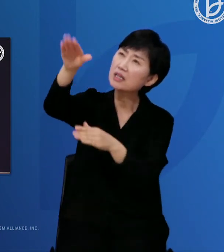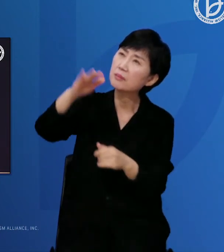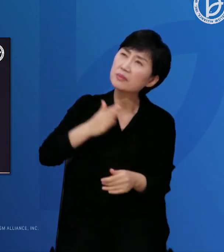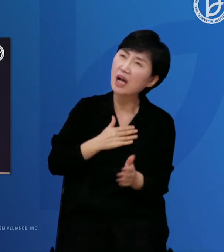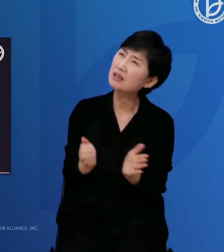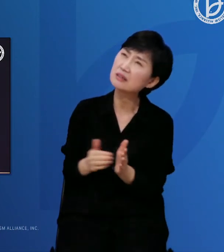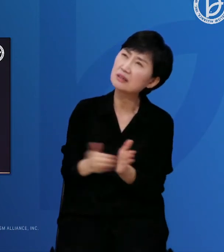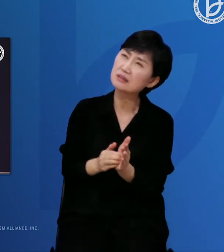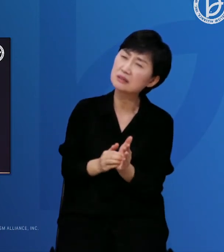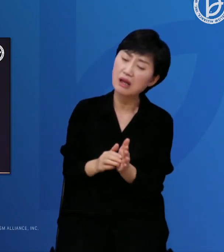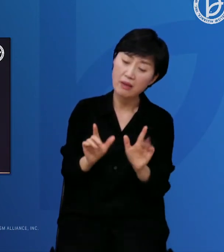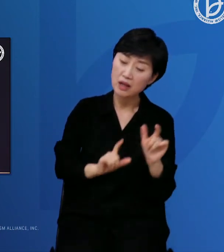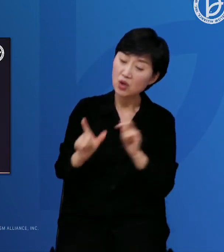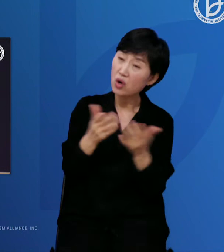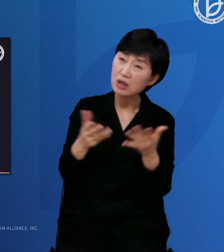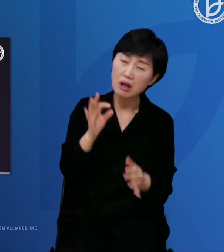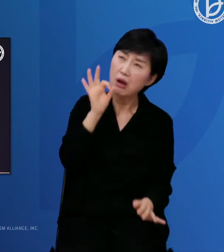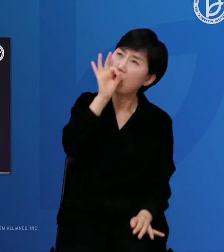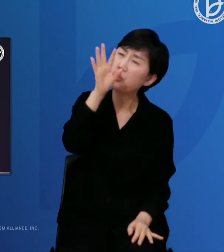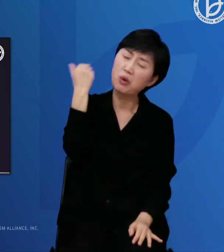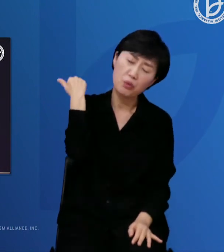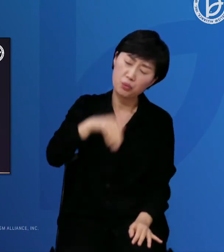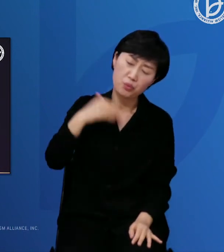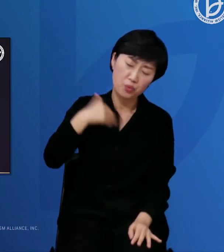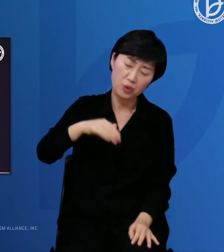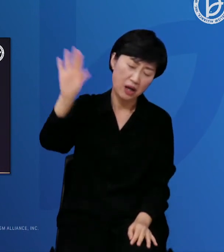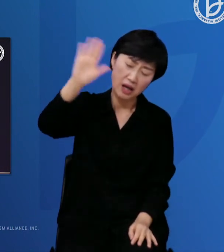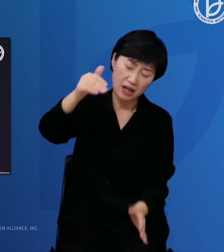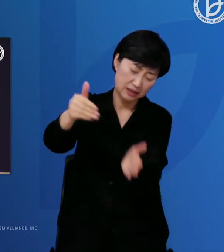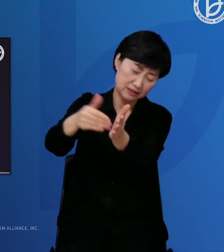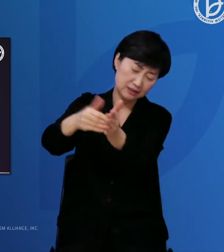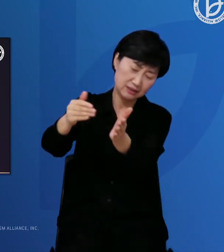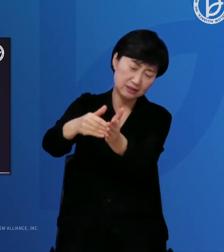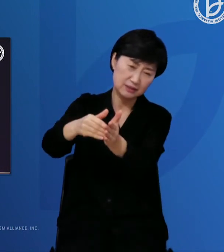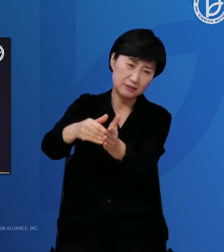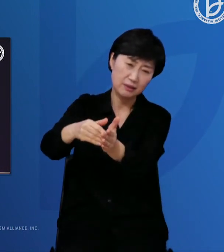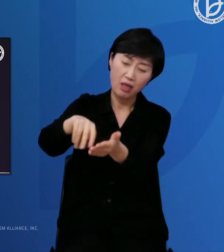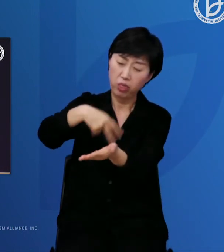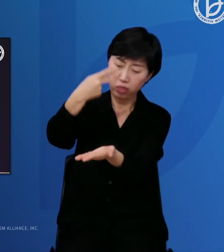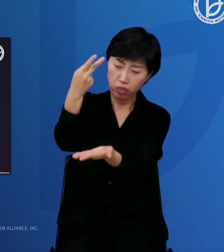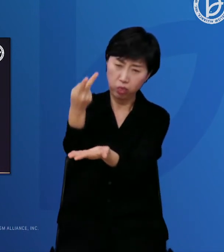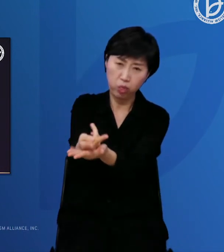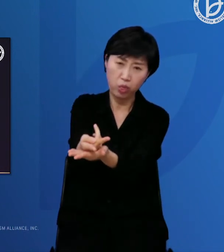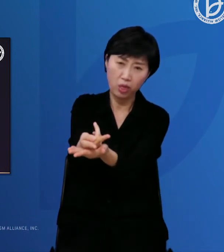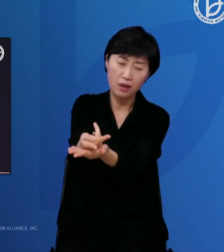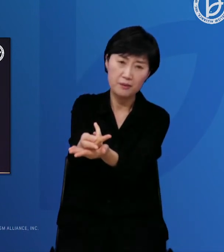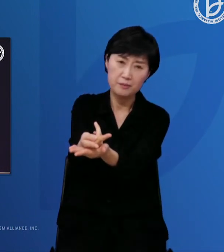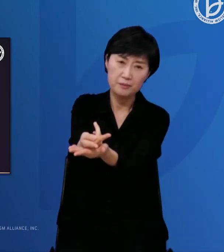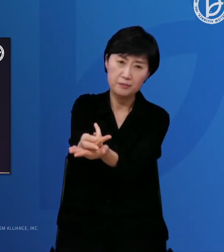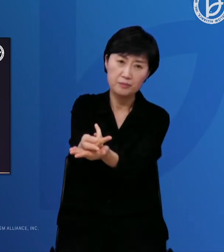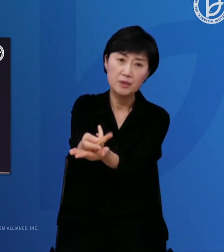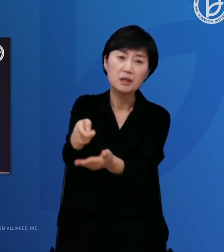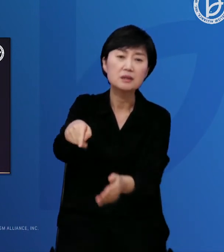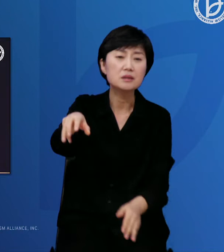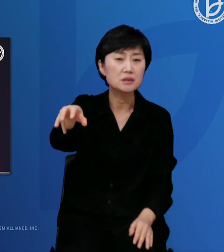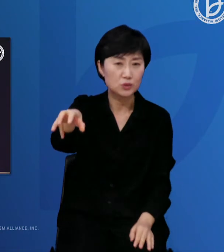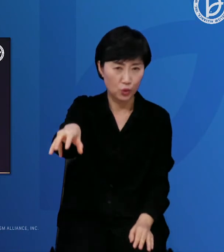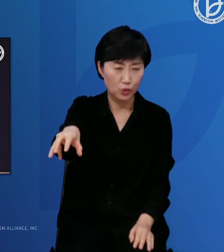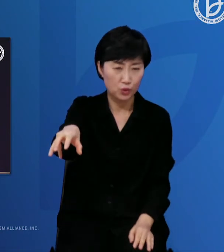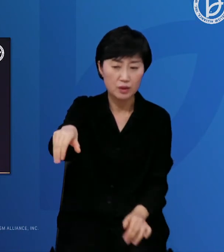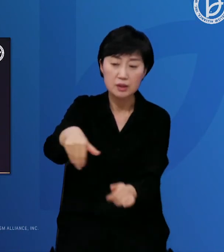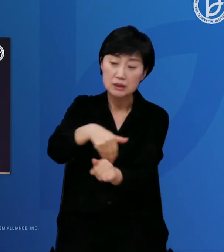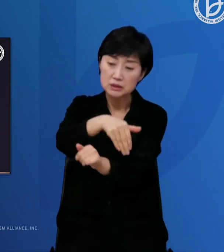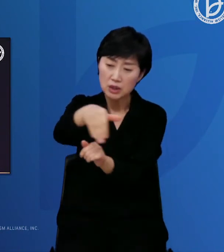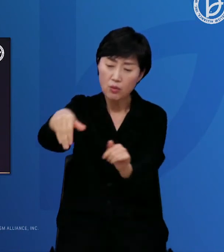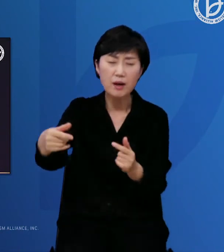We see that Jezebel wanted to take the life of Elijah, so he fled and he found himself under a broom tree. He fell down there and he began to call out to God, saying,